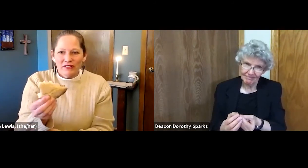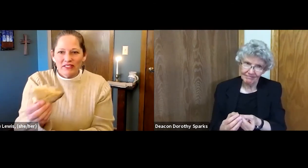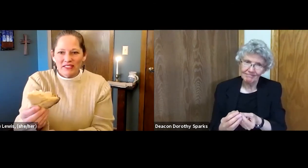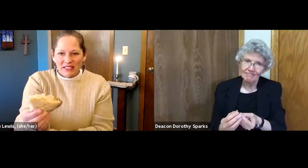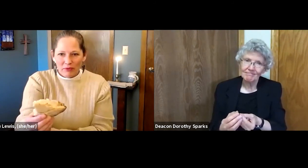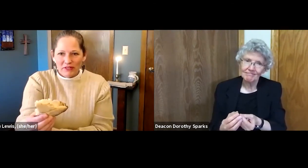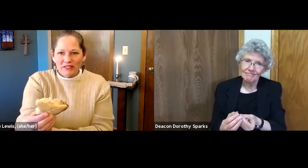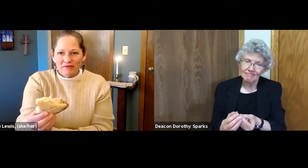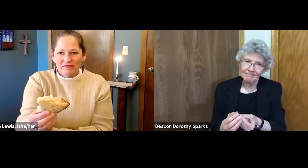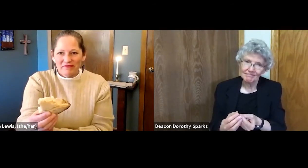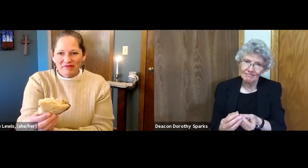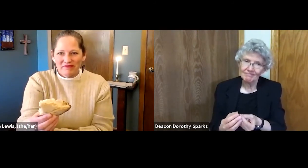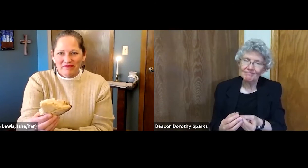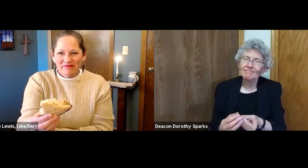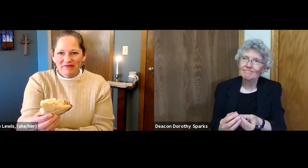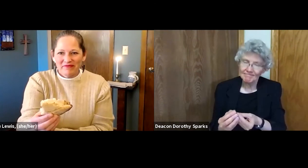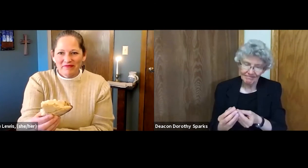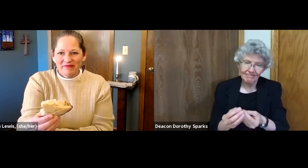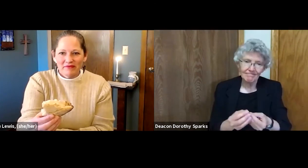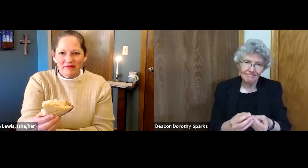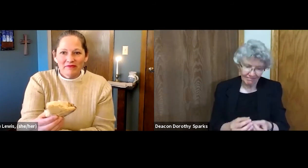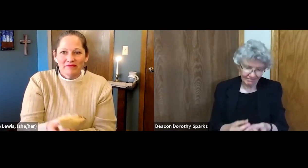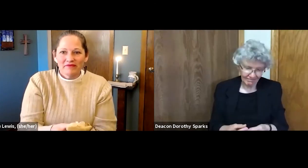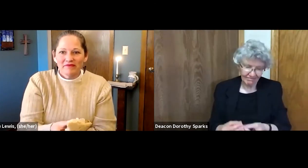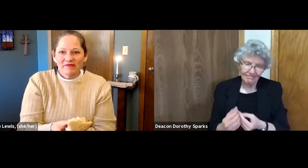and gave it to his disciples.